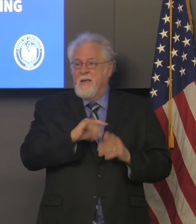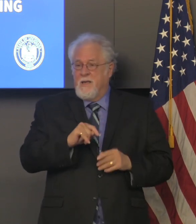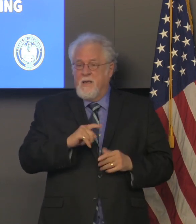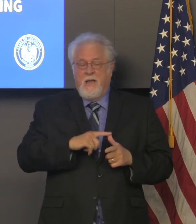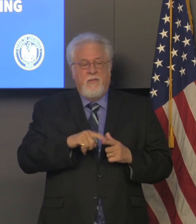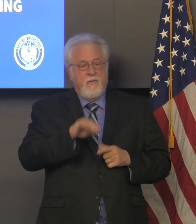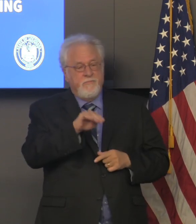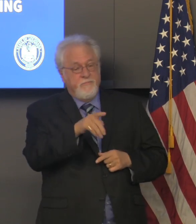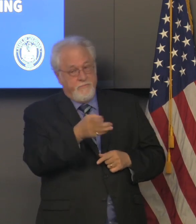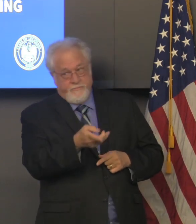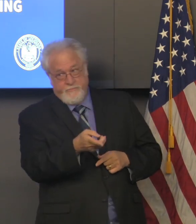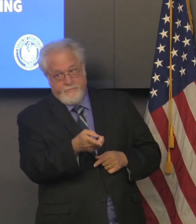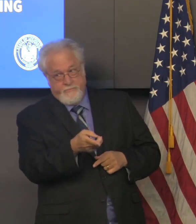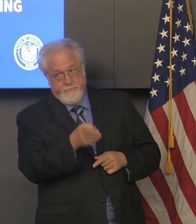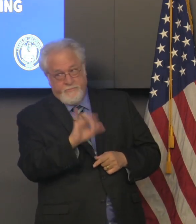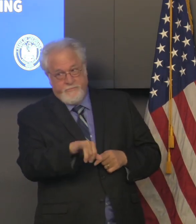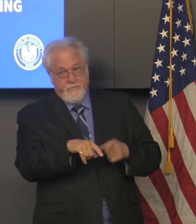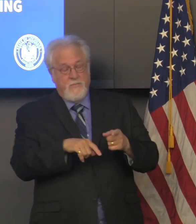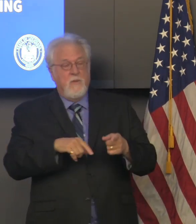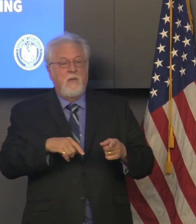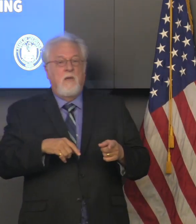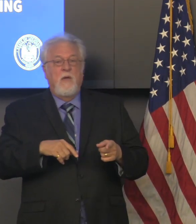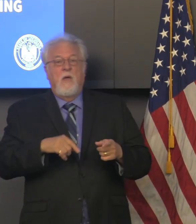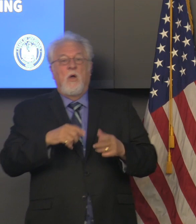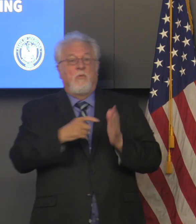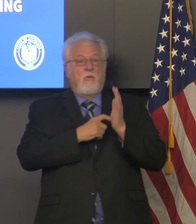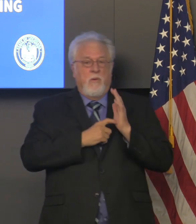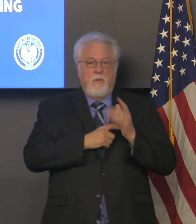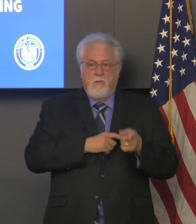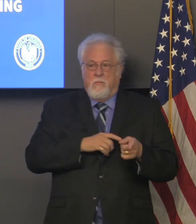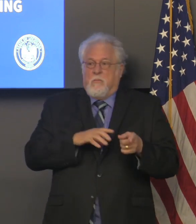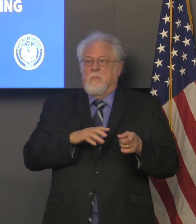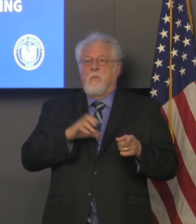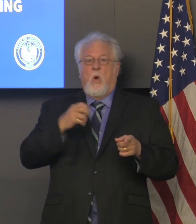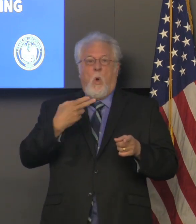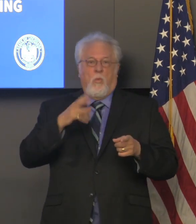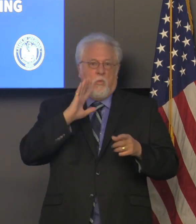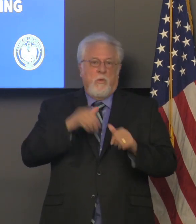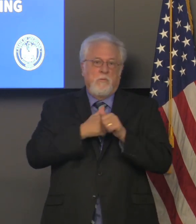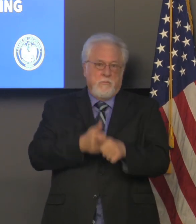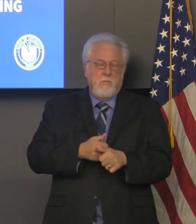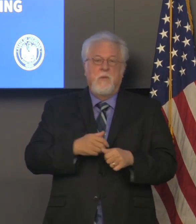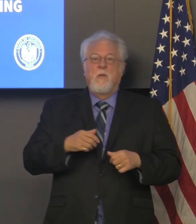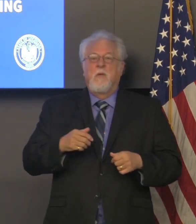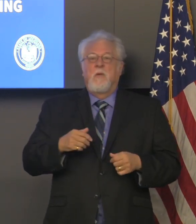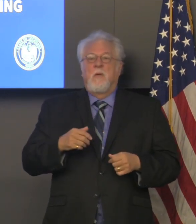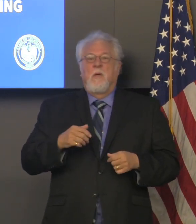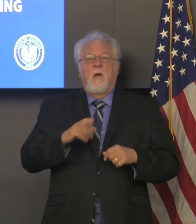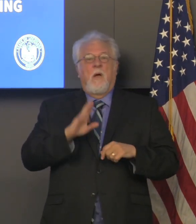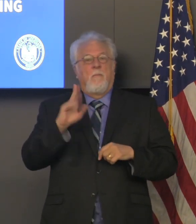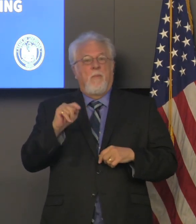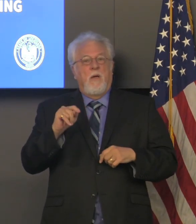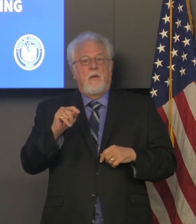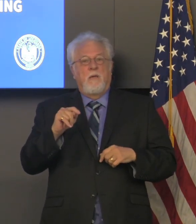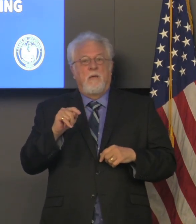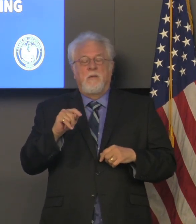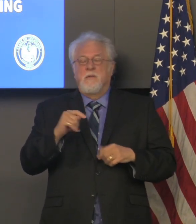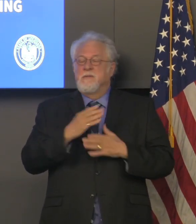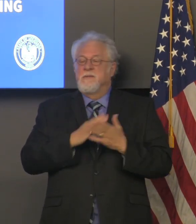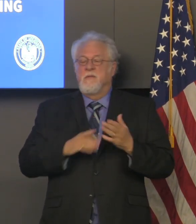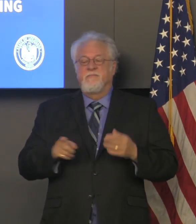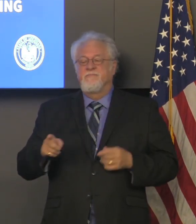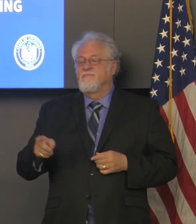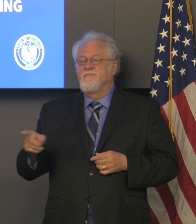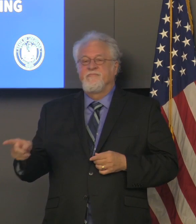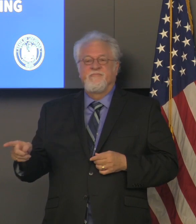you bring their attention to the particular requirement, they will get into compliance. But unfortunately, we've had some who